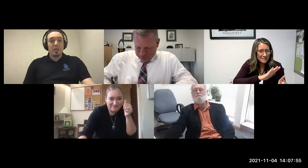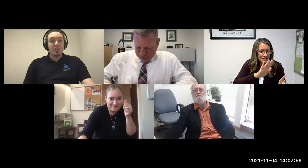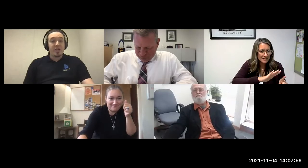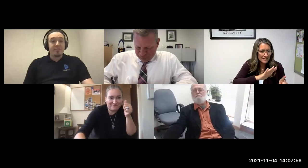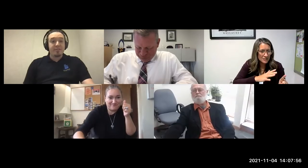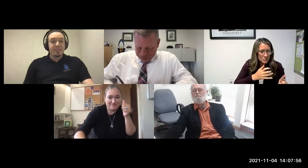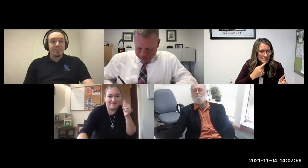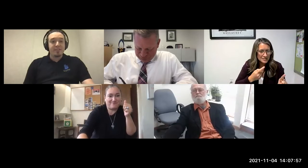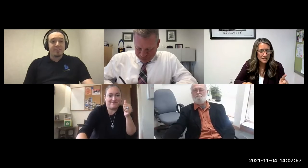Jeff.